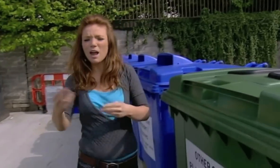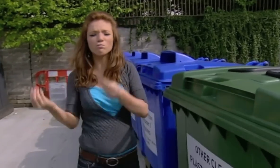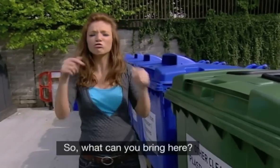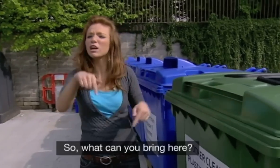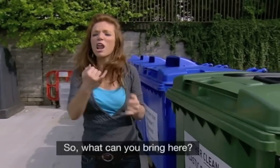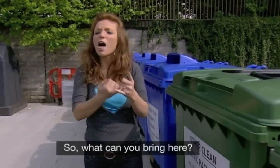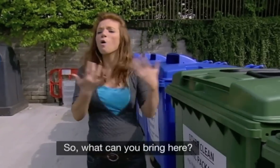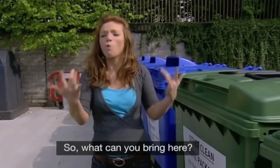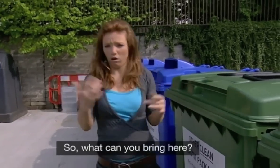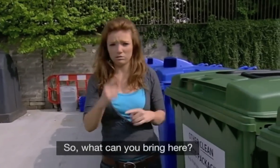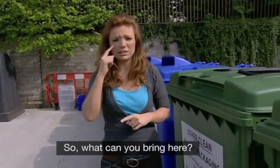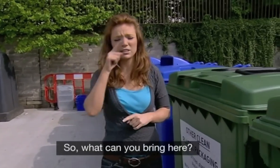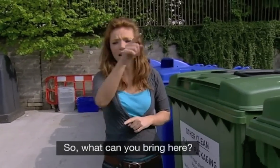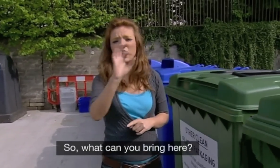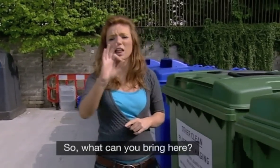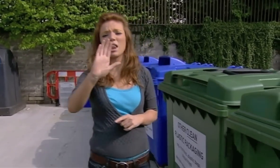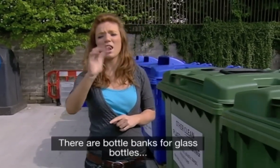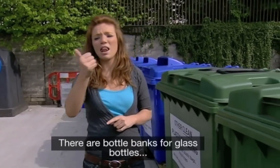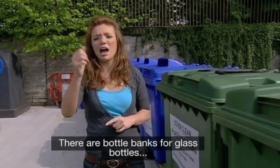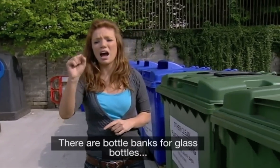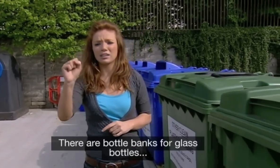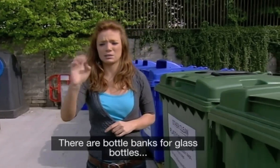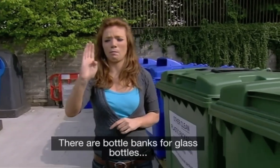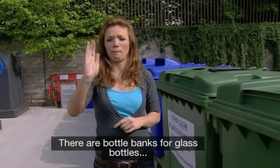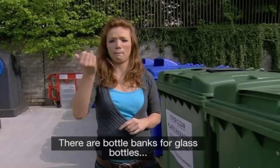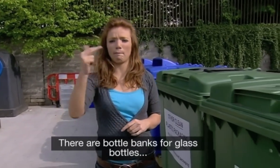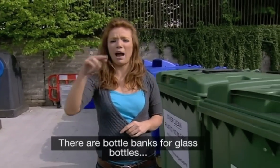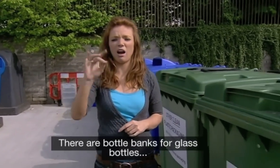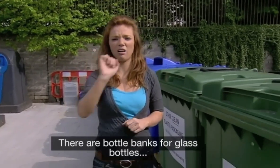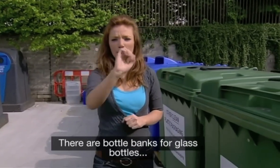So, what can you bring here? There are bottle banks for glass bottles